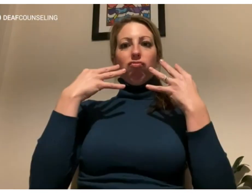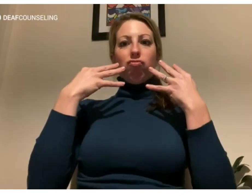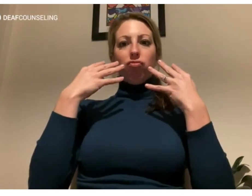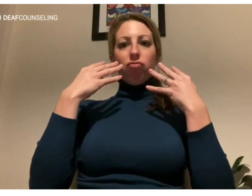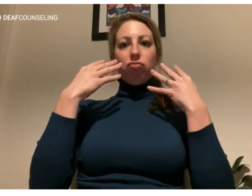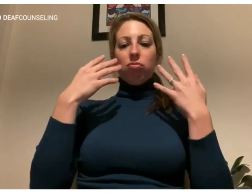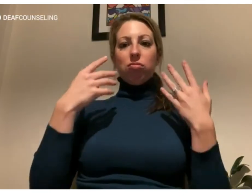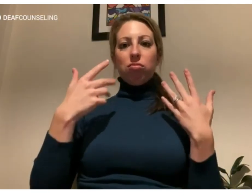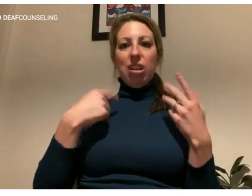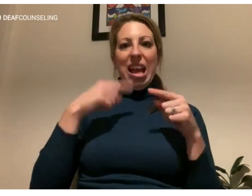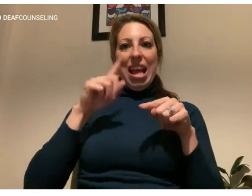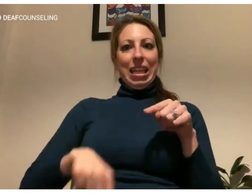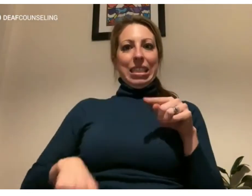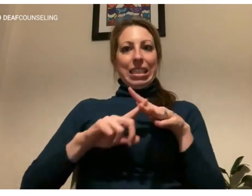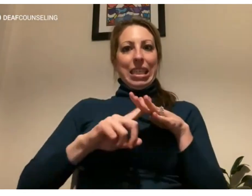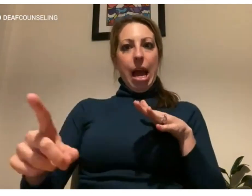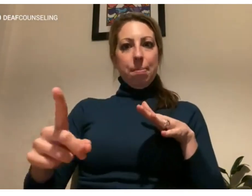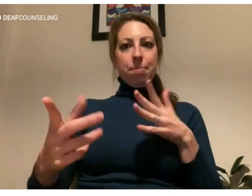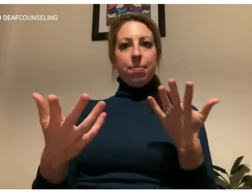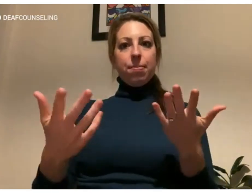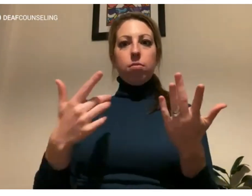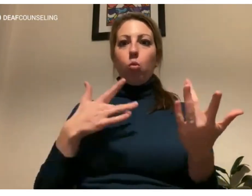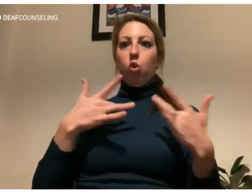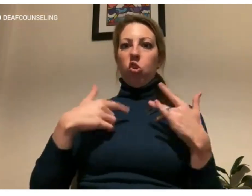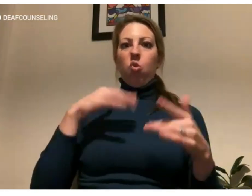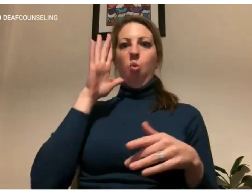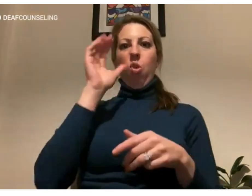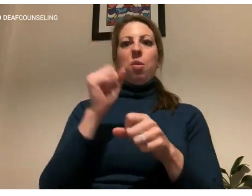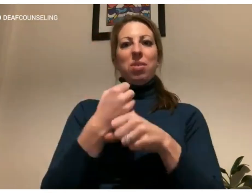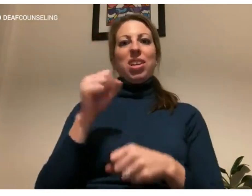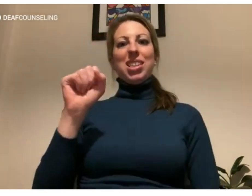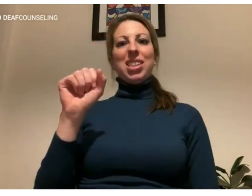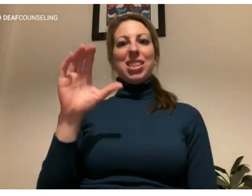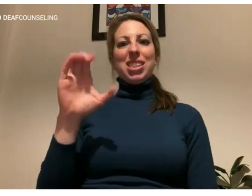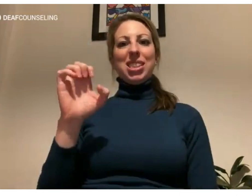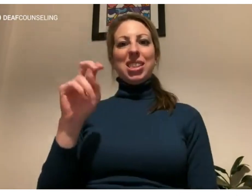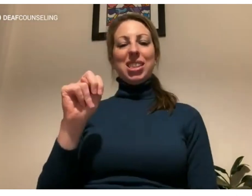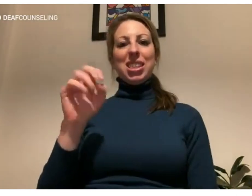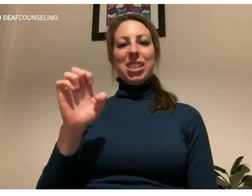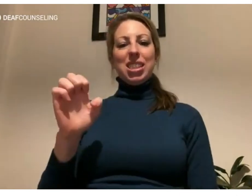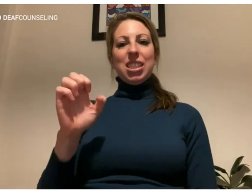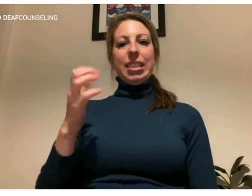I don't like the feeling of all the attention on me. It makes me feel like I can't escape or that I'll cause a scene.